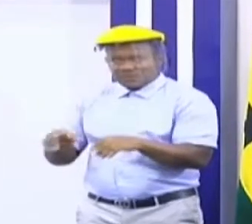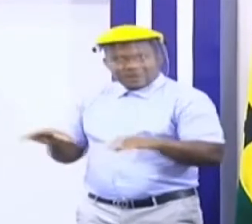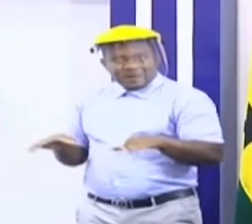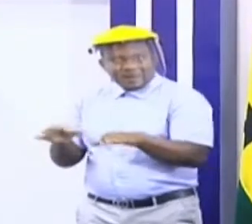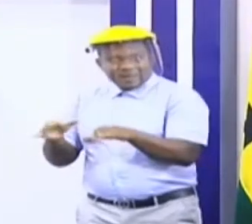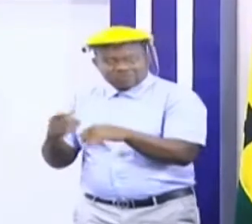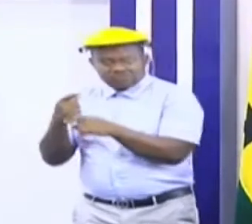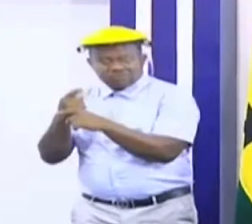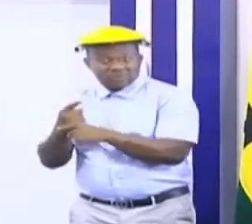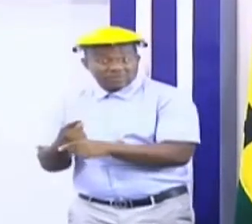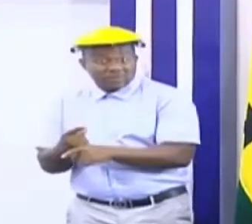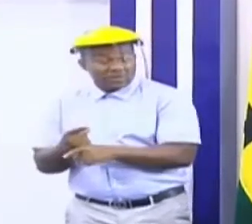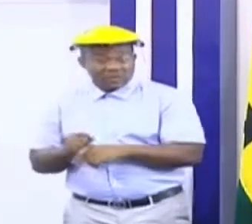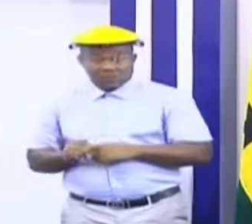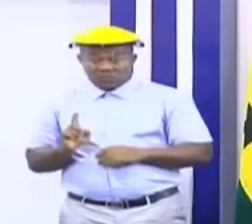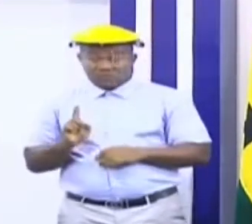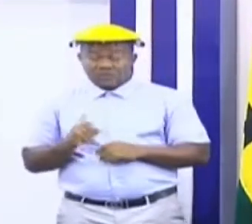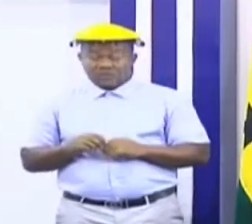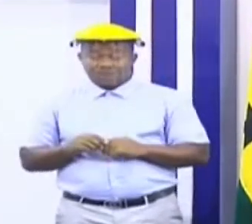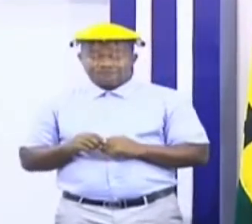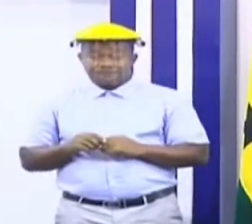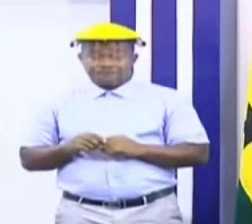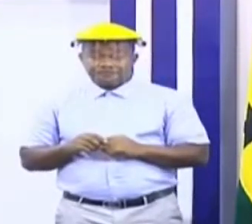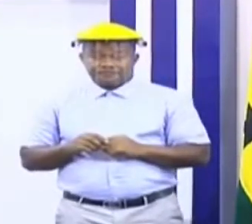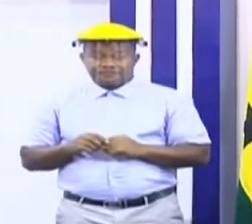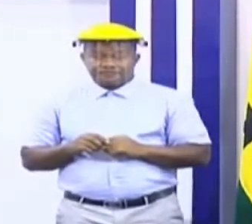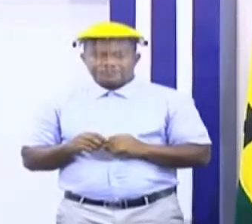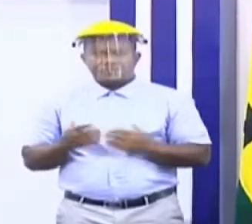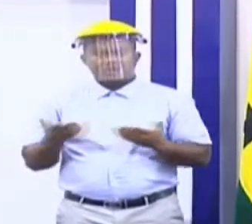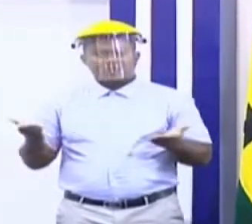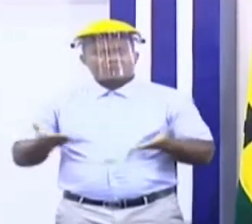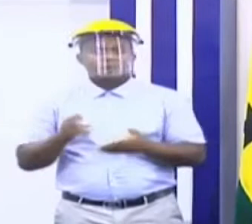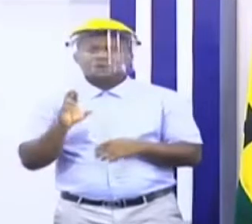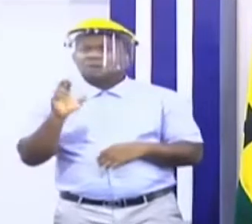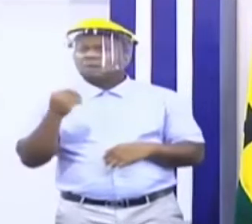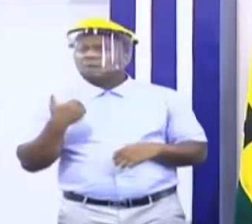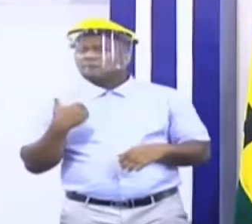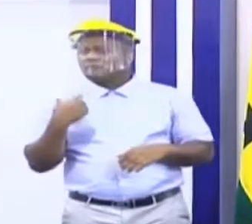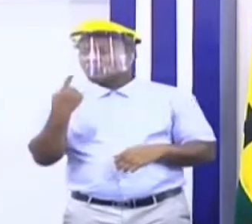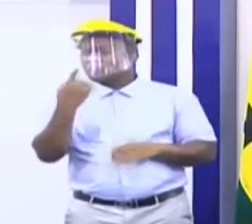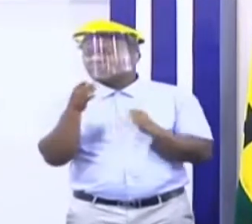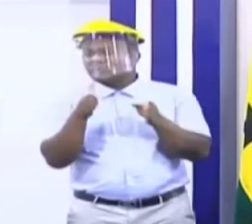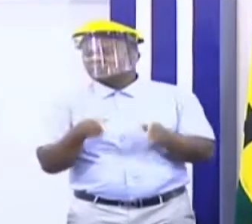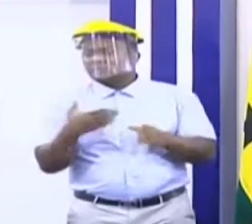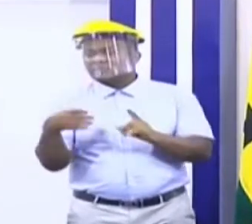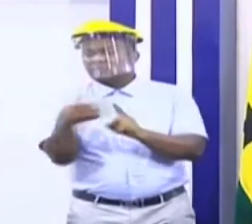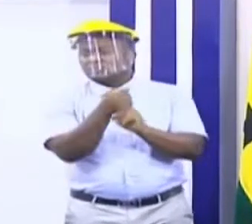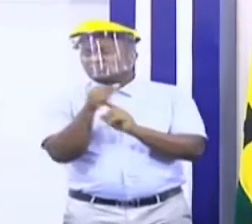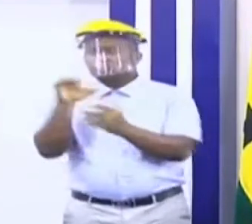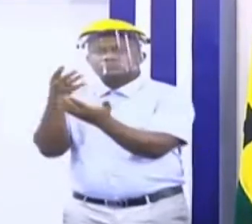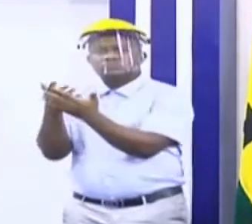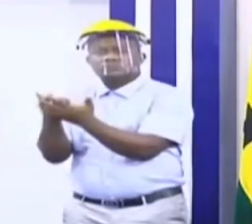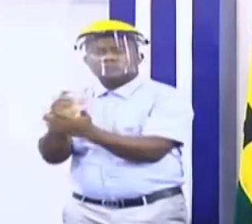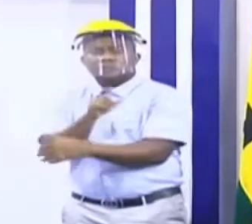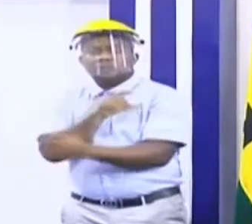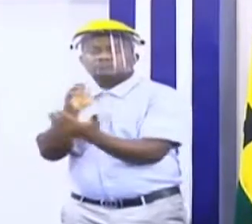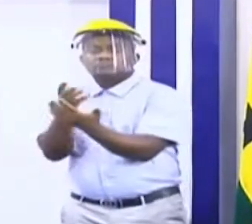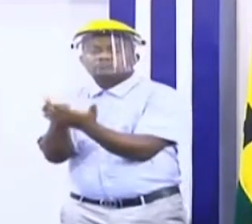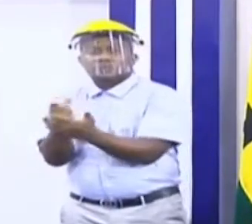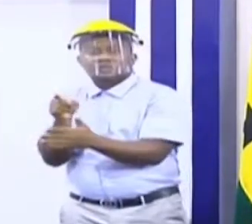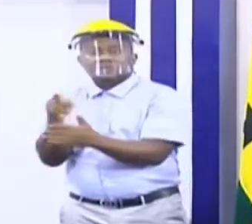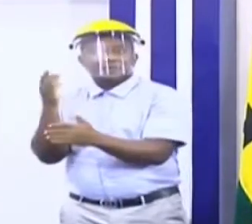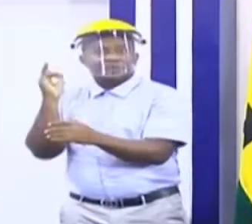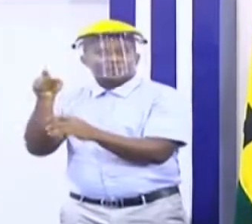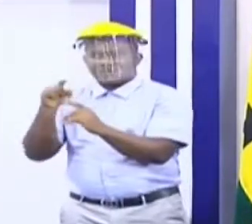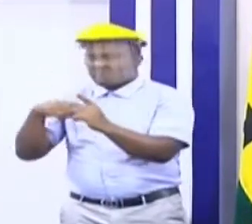and, may I say, even aggression that you see. Indeed, we had one incident here in Accra where some persons arrested, put in police custody, later